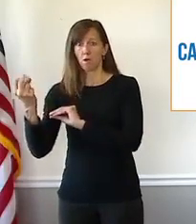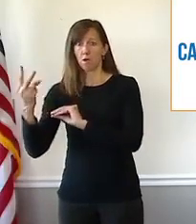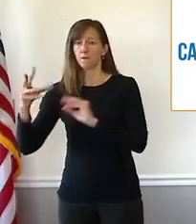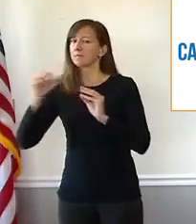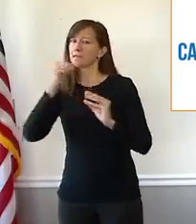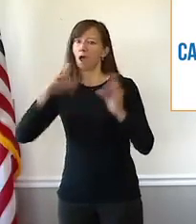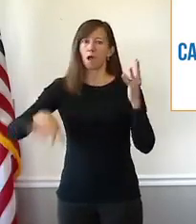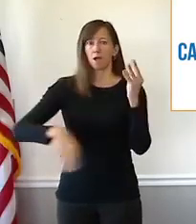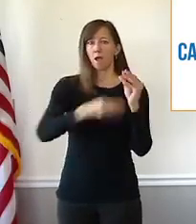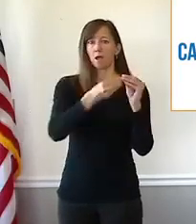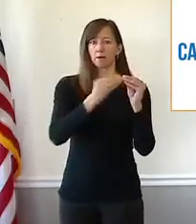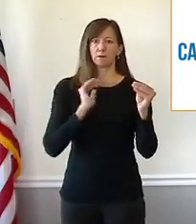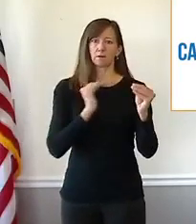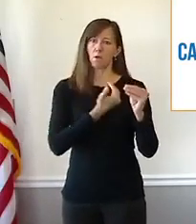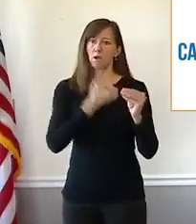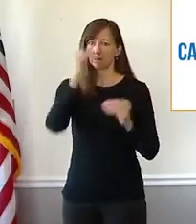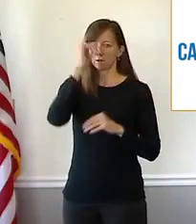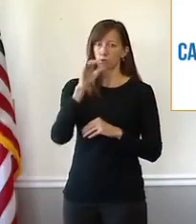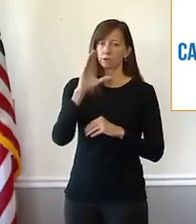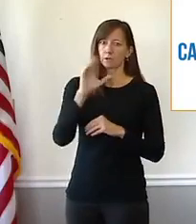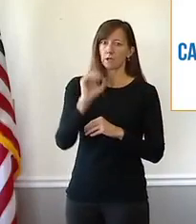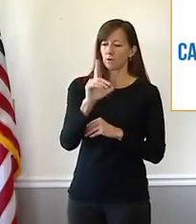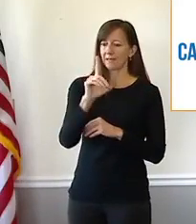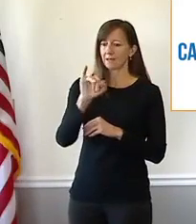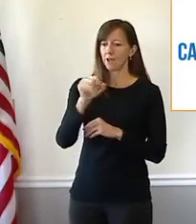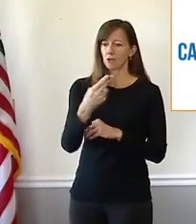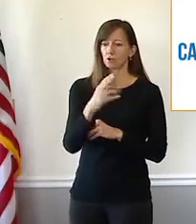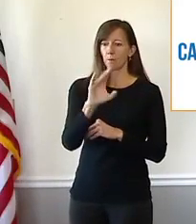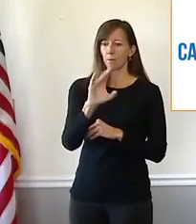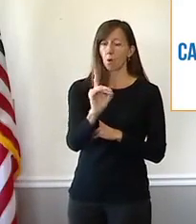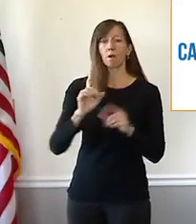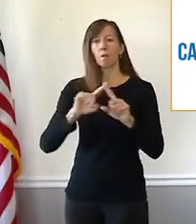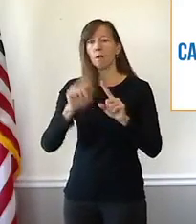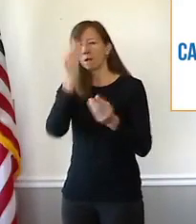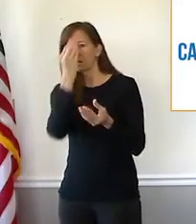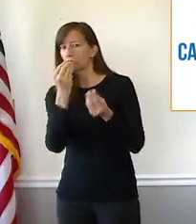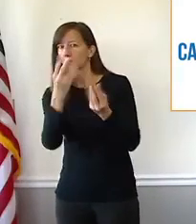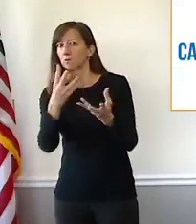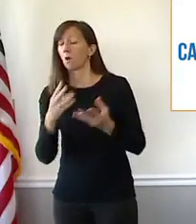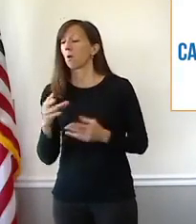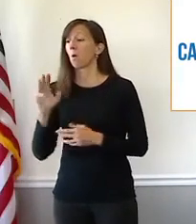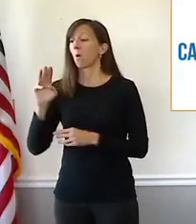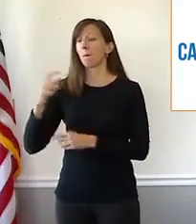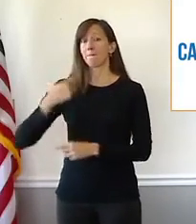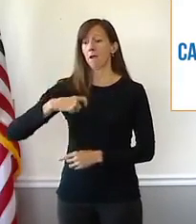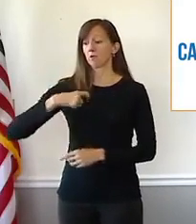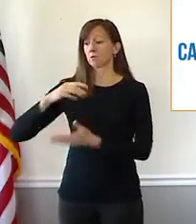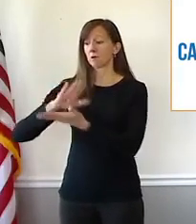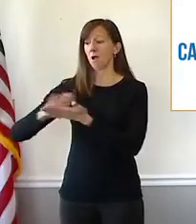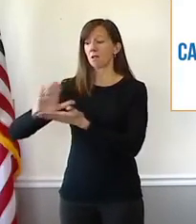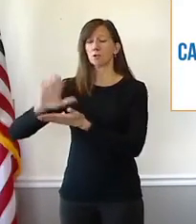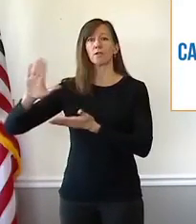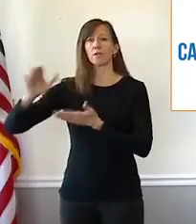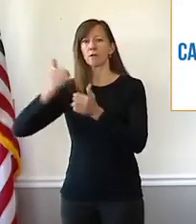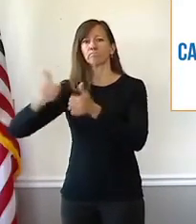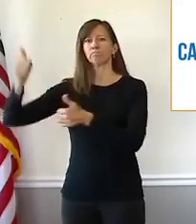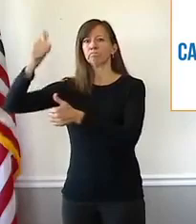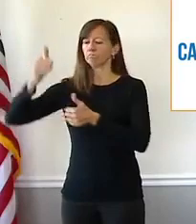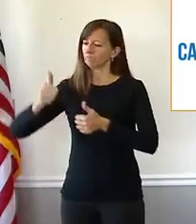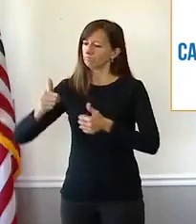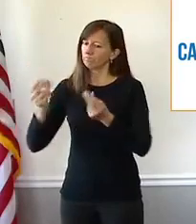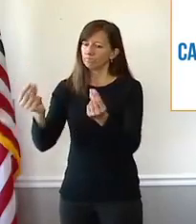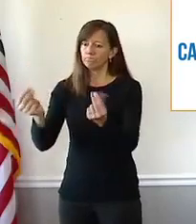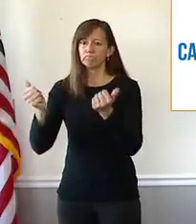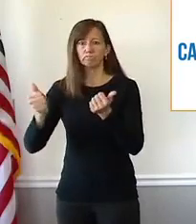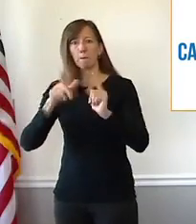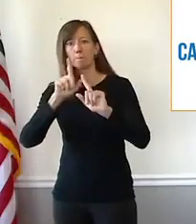very grateful to the administration, responded swiftly and appropriately, working directly with the Department of Behavioral and